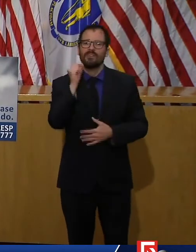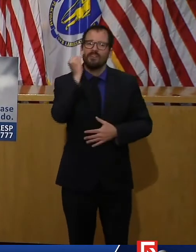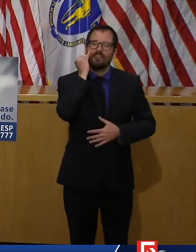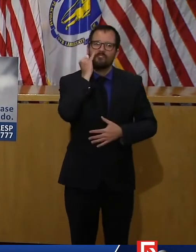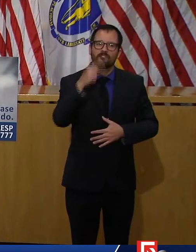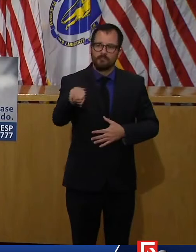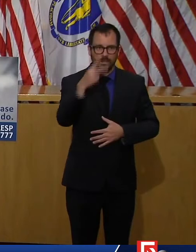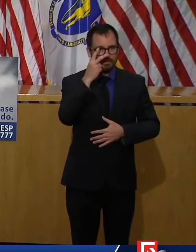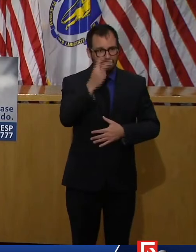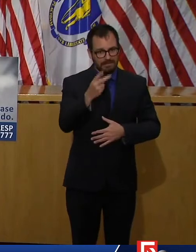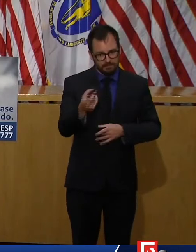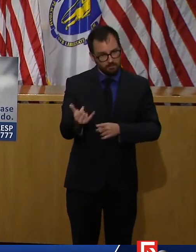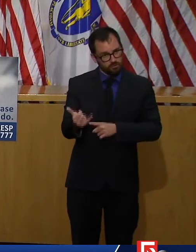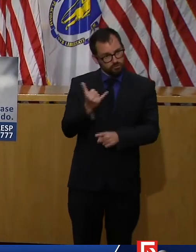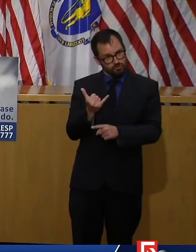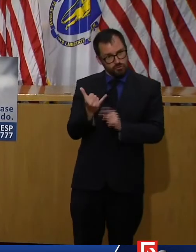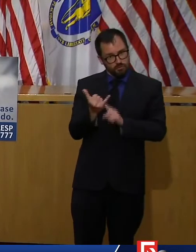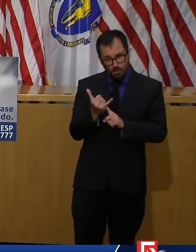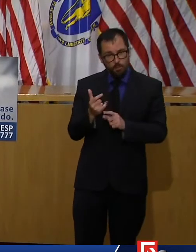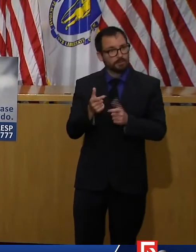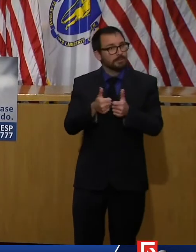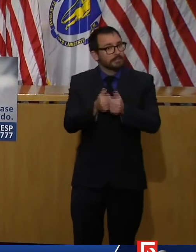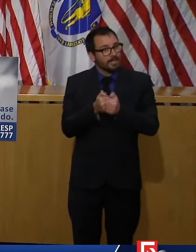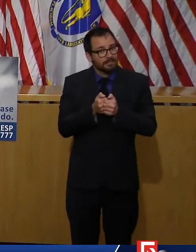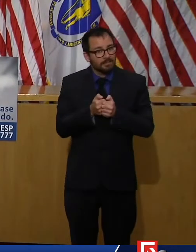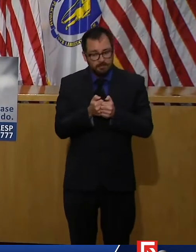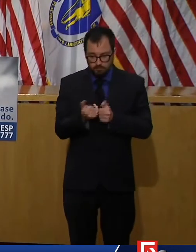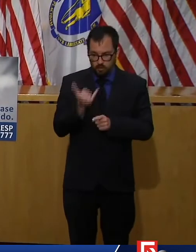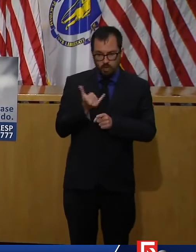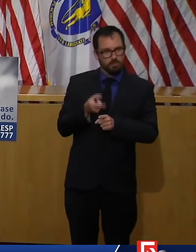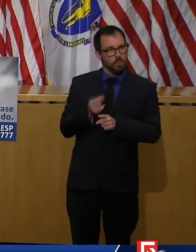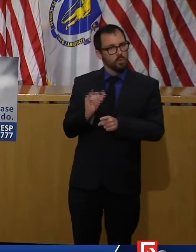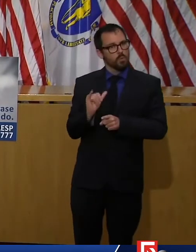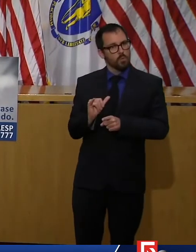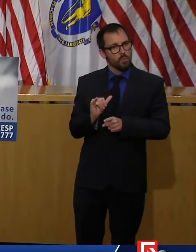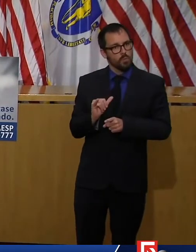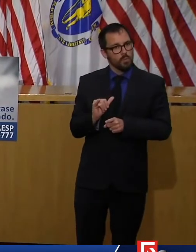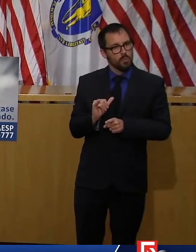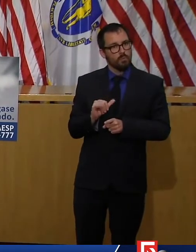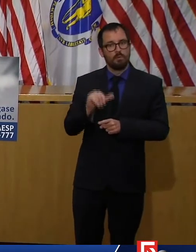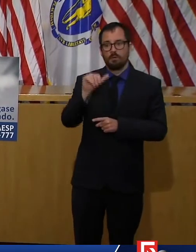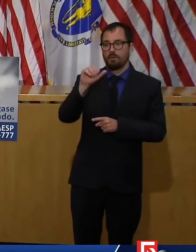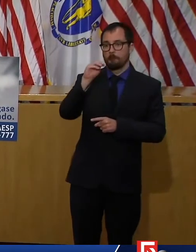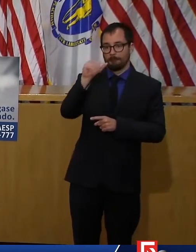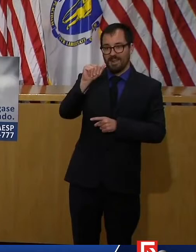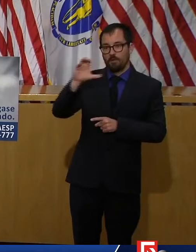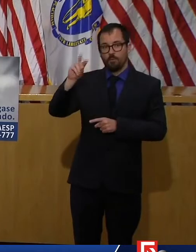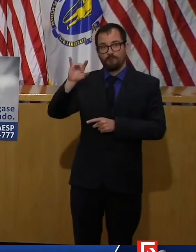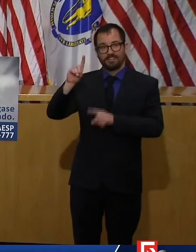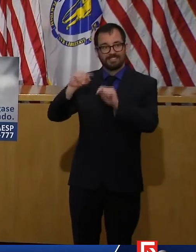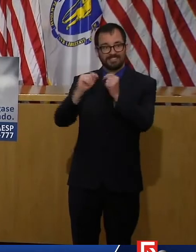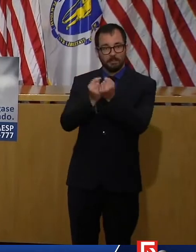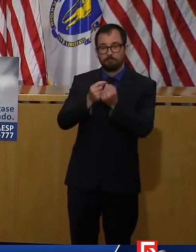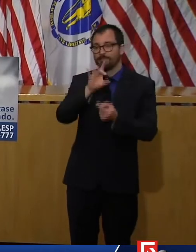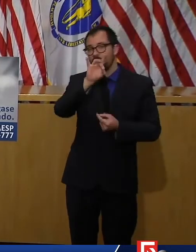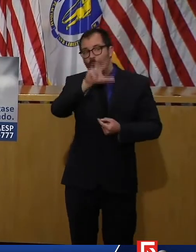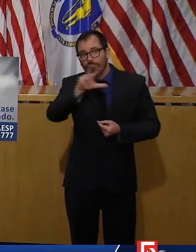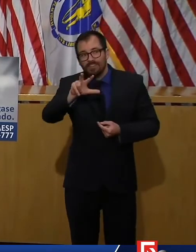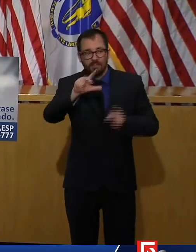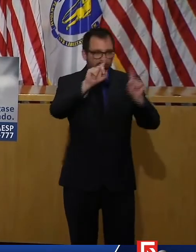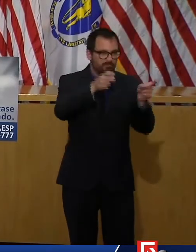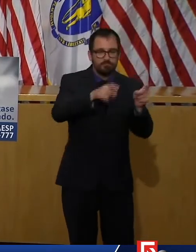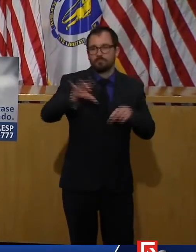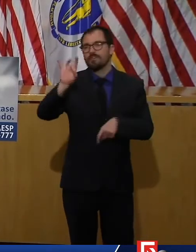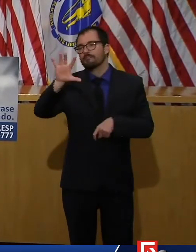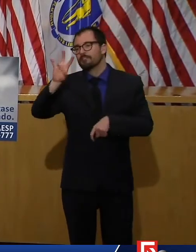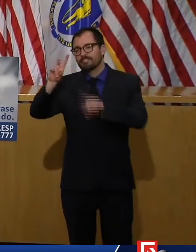call or a text from MA COVID team and area codes 833 or 857, please pick up. You can help reduce the